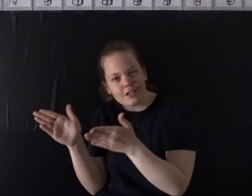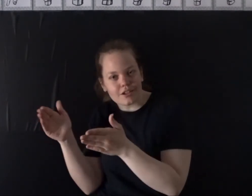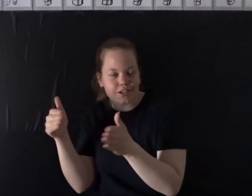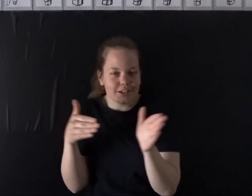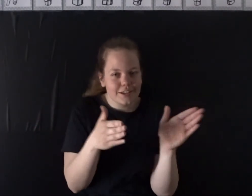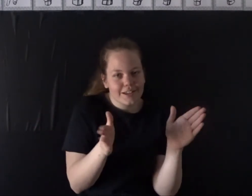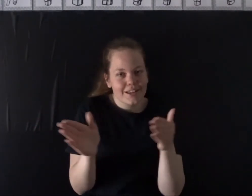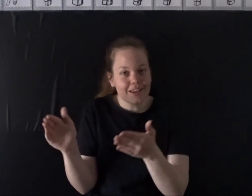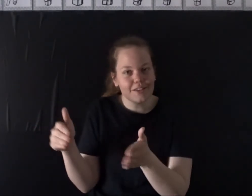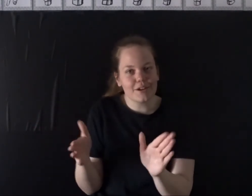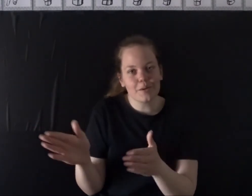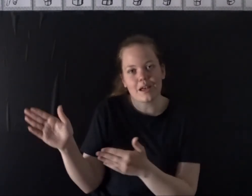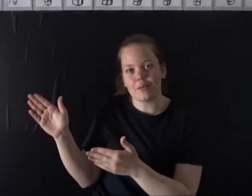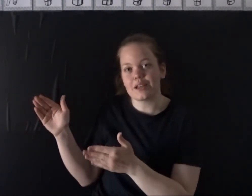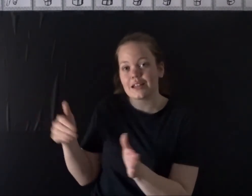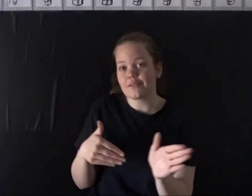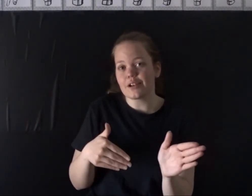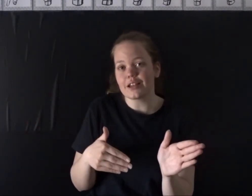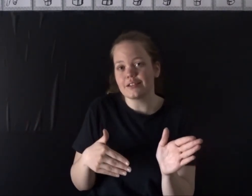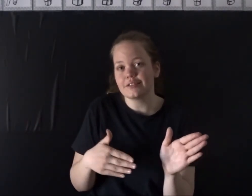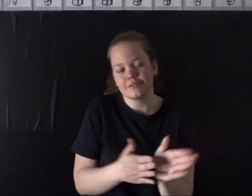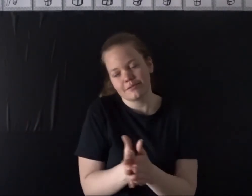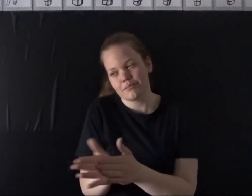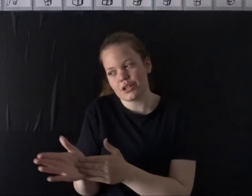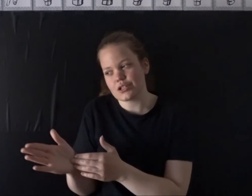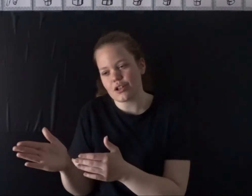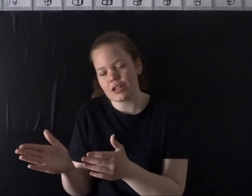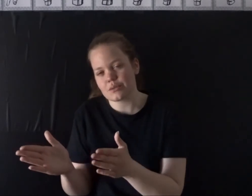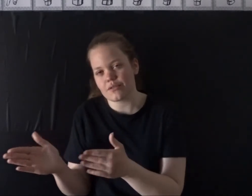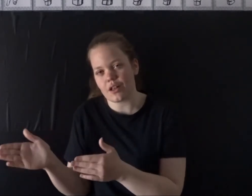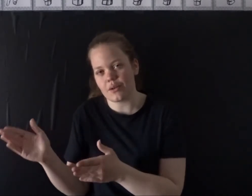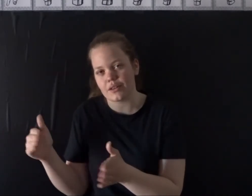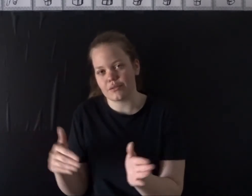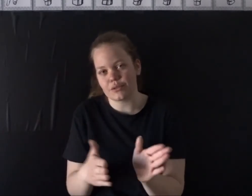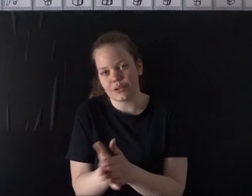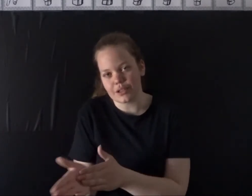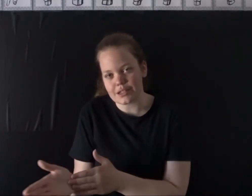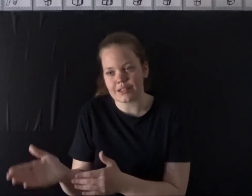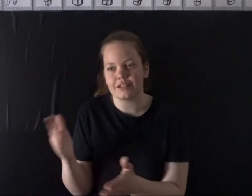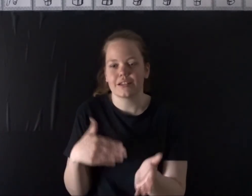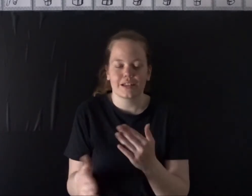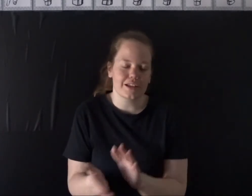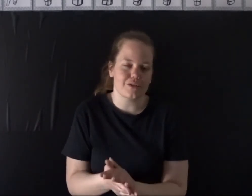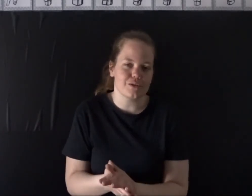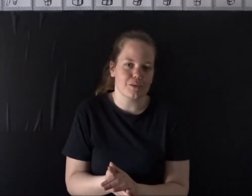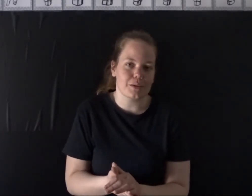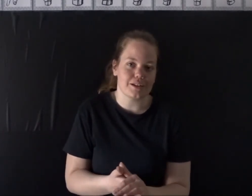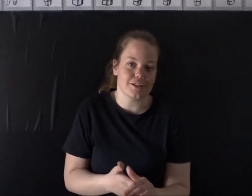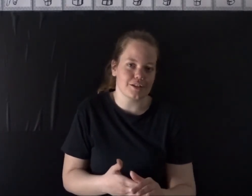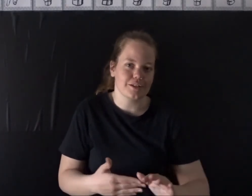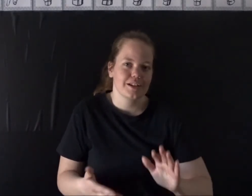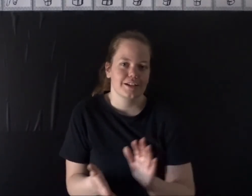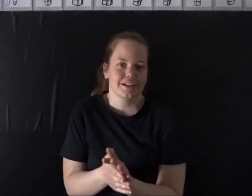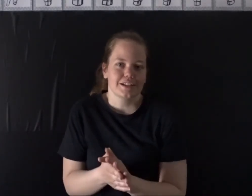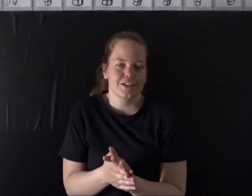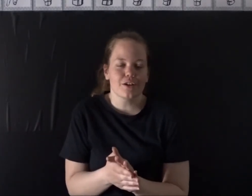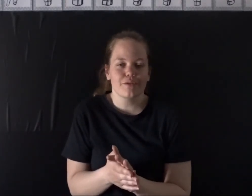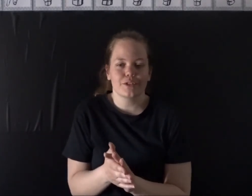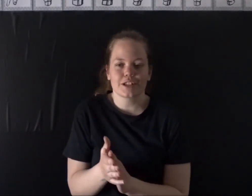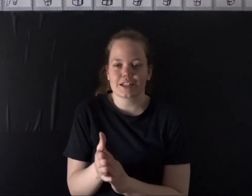direction-eared in the right way. We can have fun, but as long as we're following the rules and, you know, doing what we need to do. So for silly,